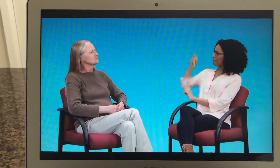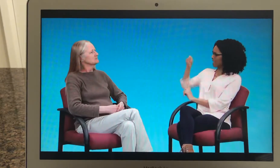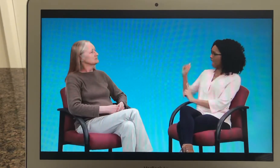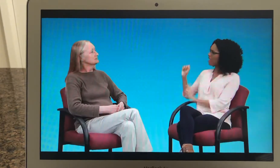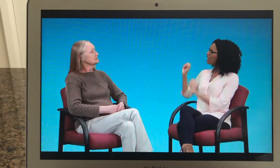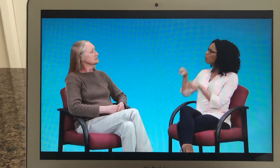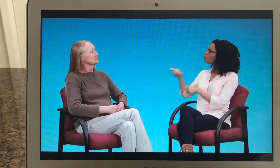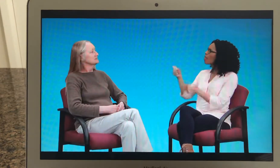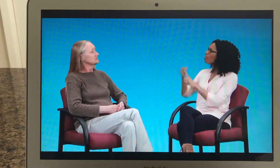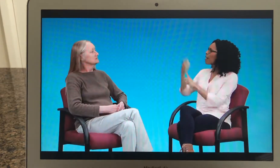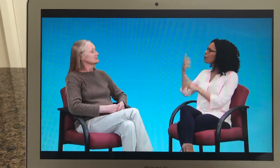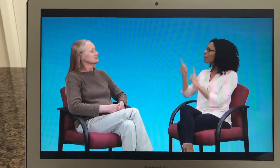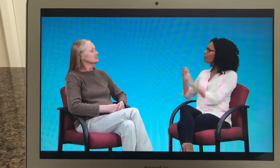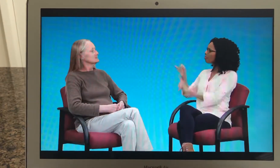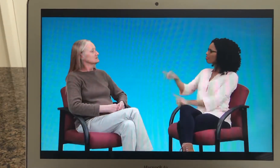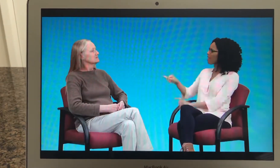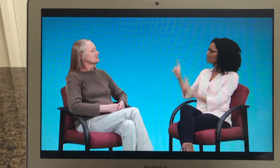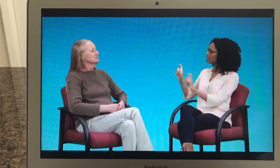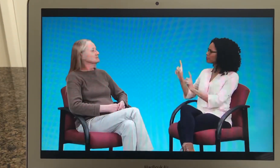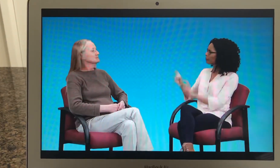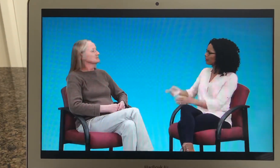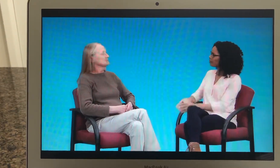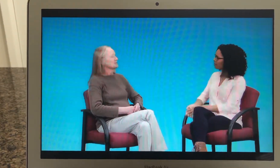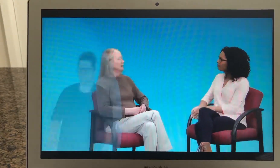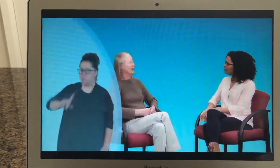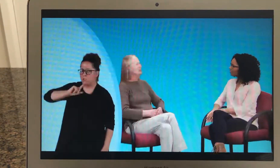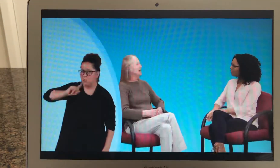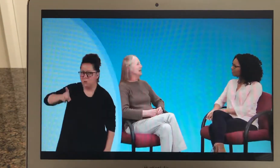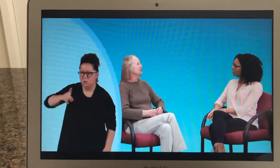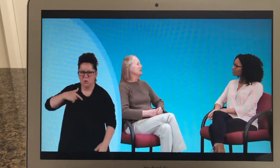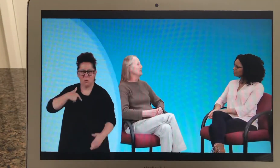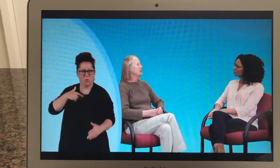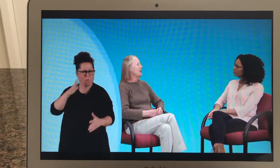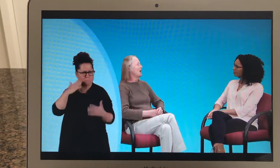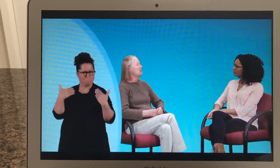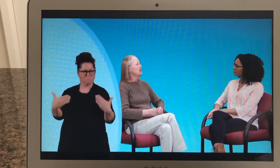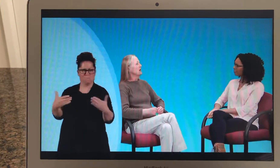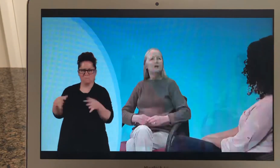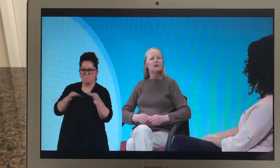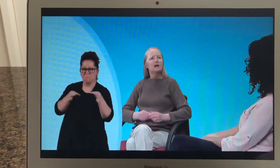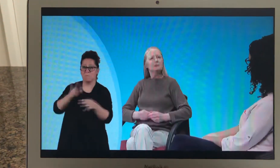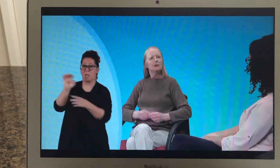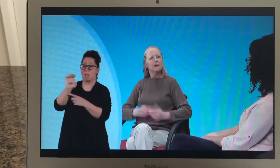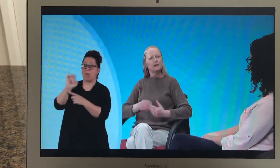So I know EIPA. Can you elaborate on that, please? Sure.